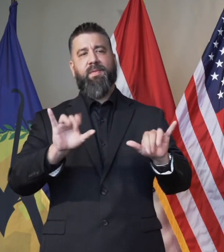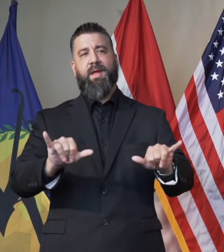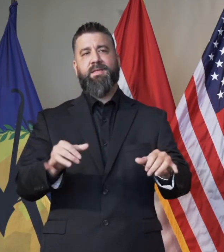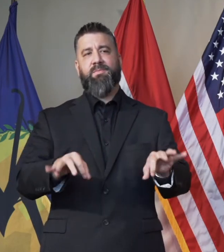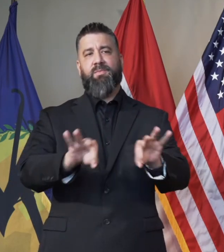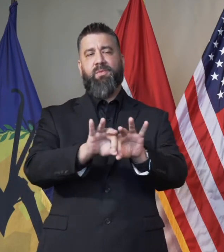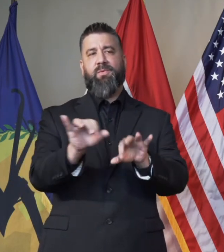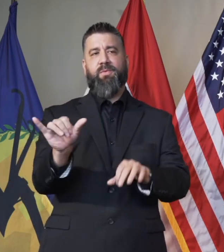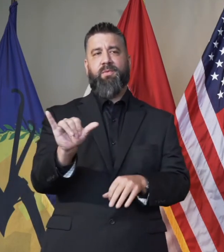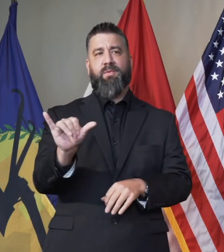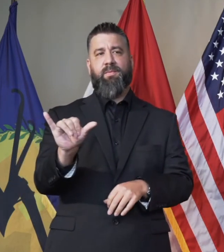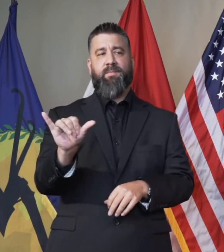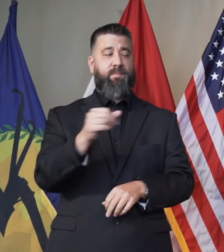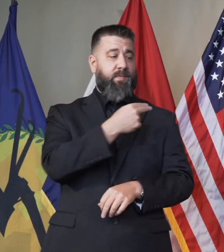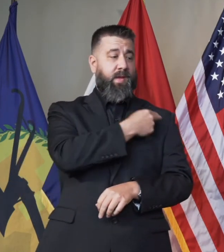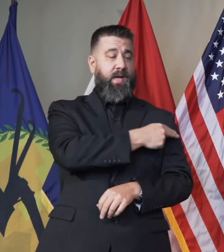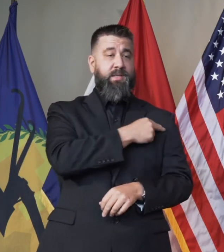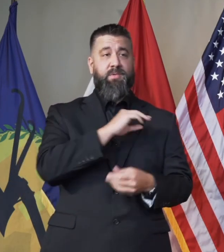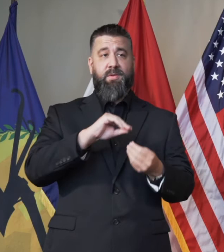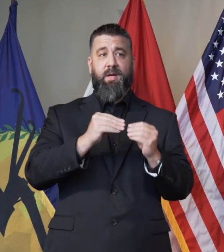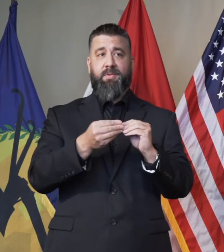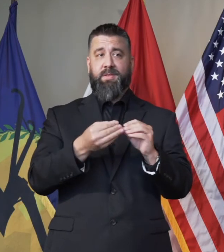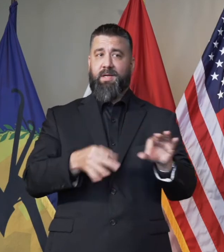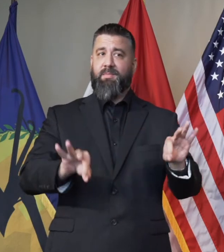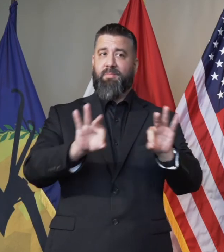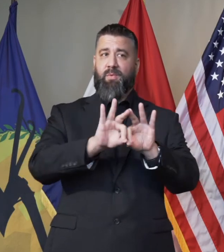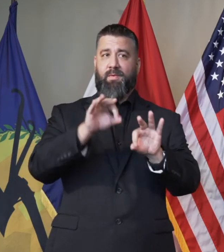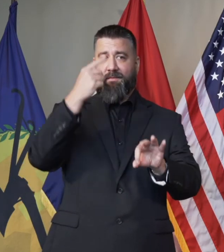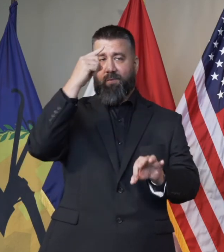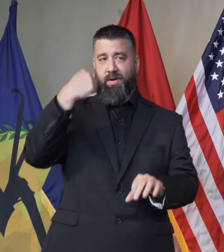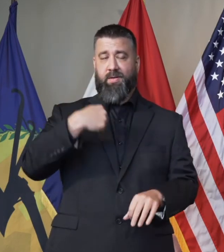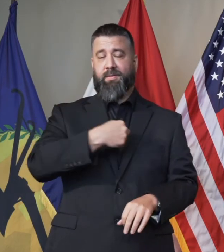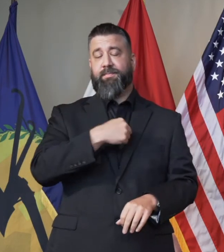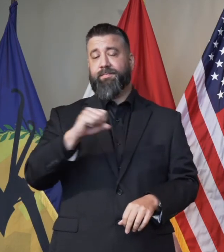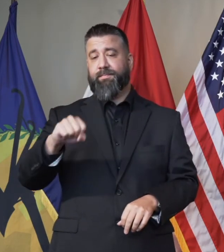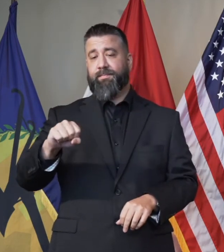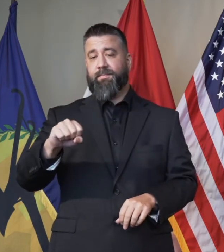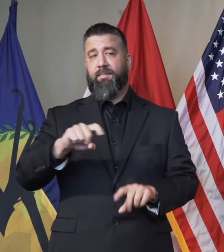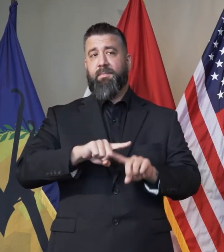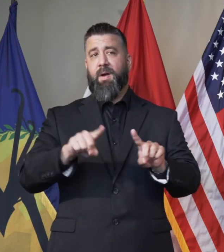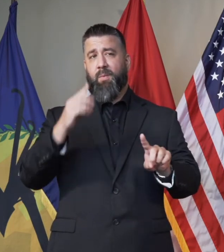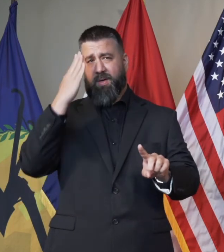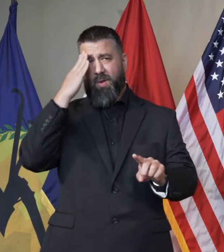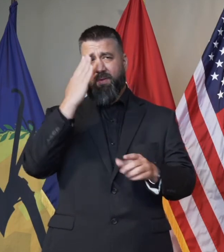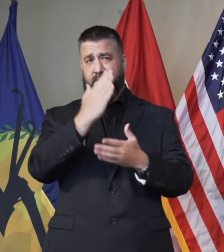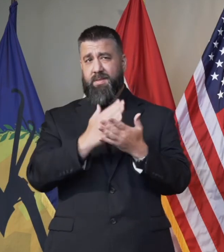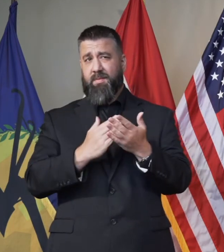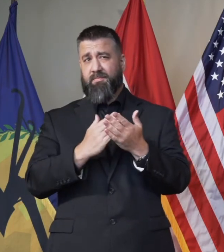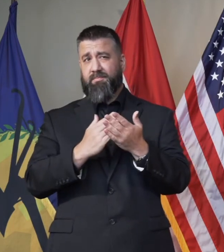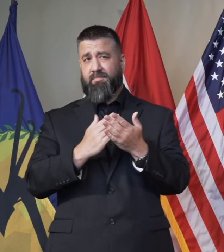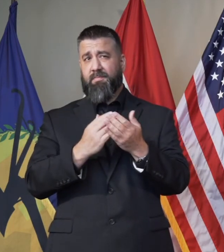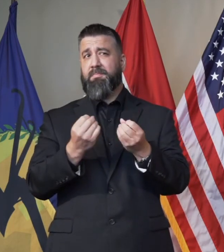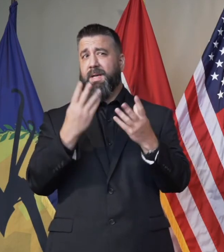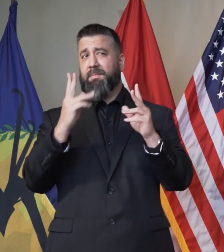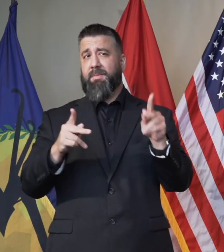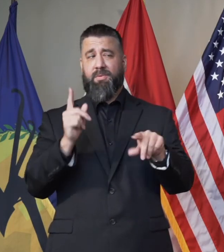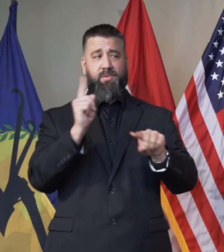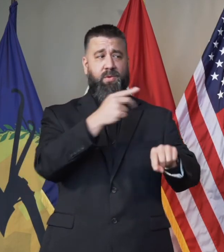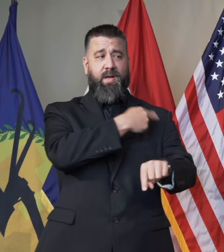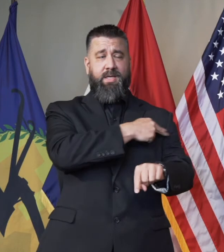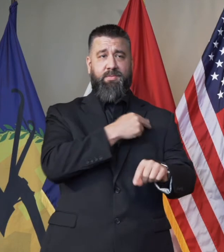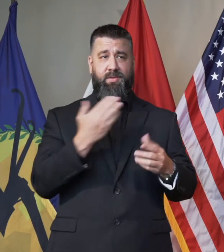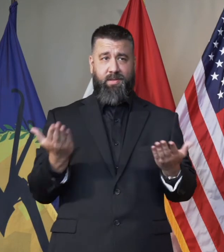the hospitalization rates are important to us in St. Louis County, but we know that a significant portion of those hospitalizations are not St. Louis County